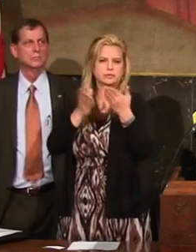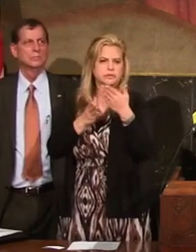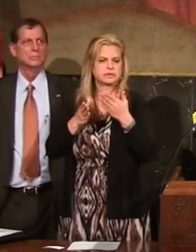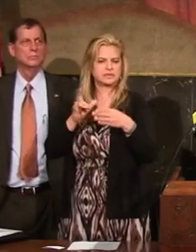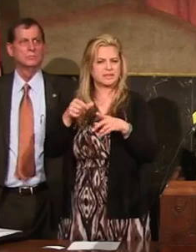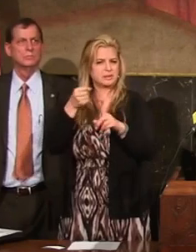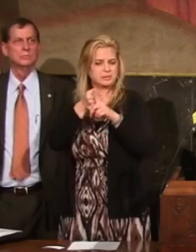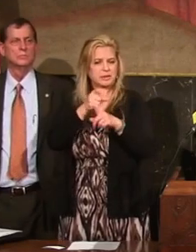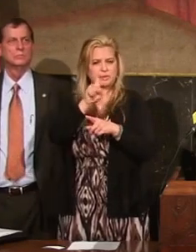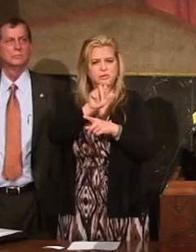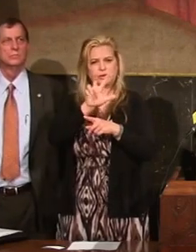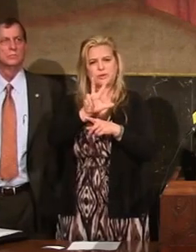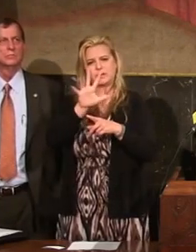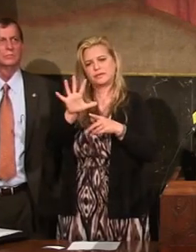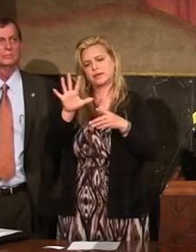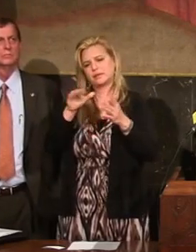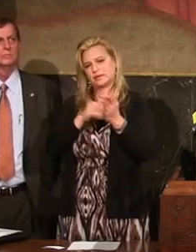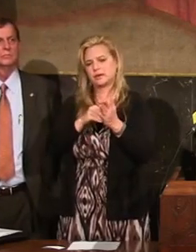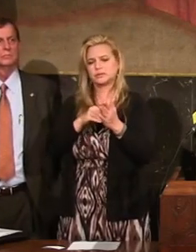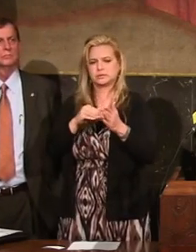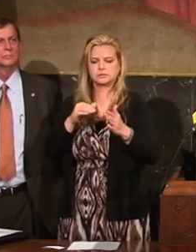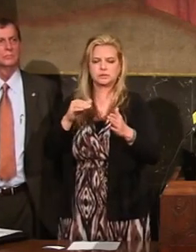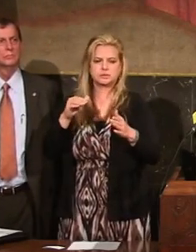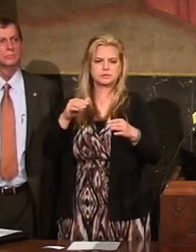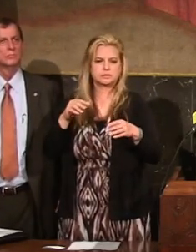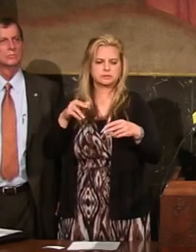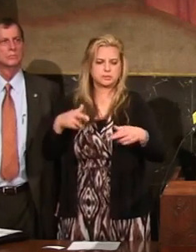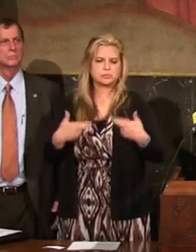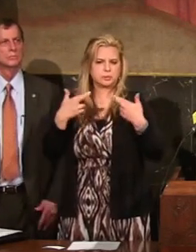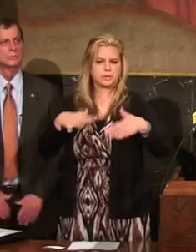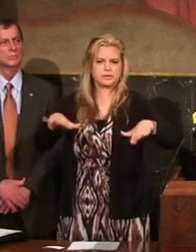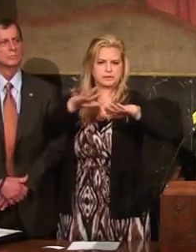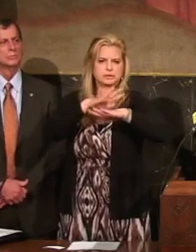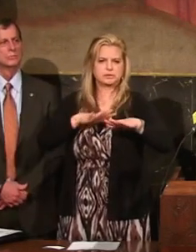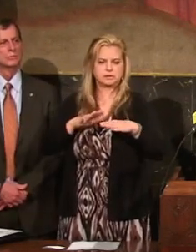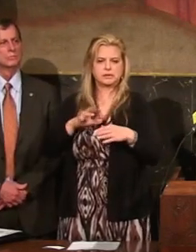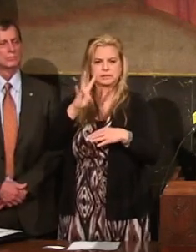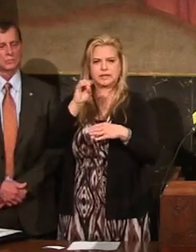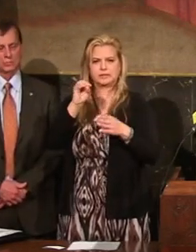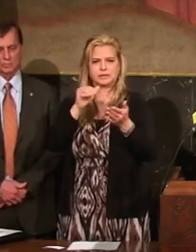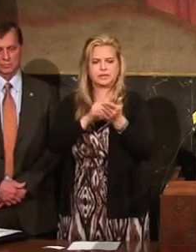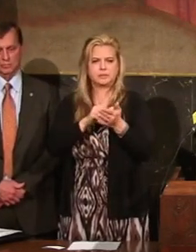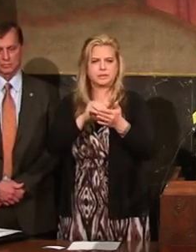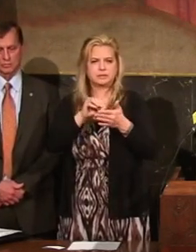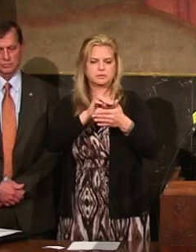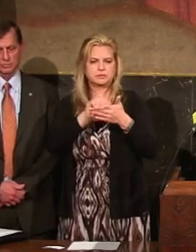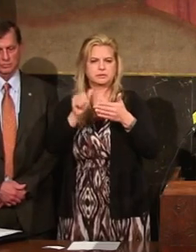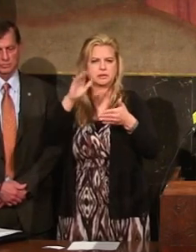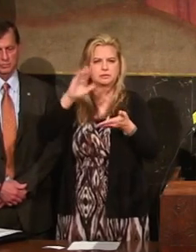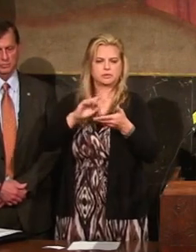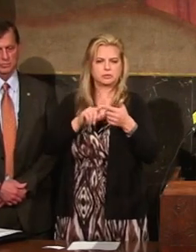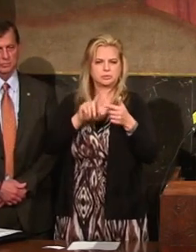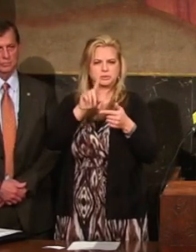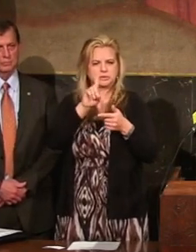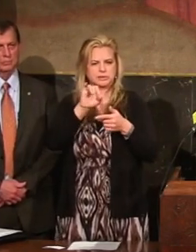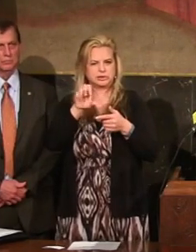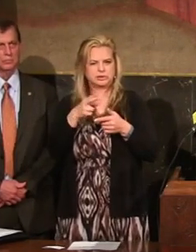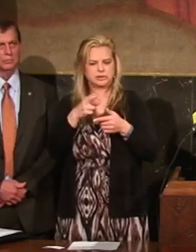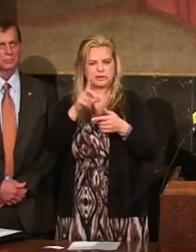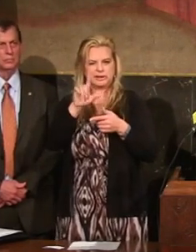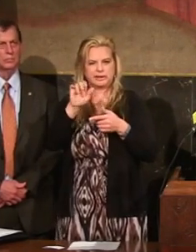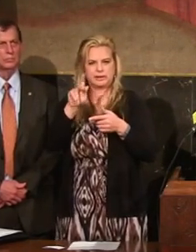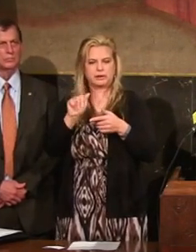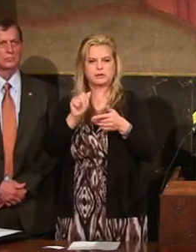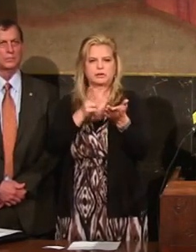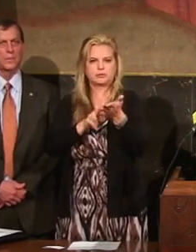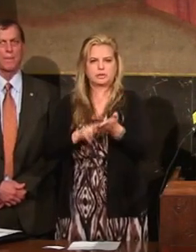than 135,000 residents through $70 million reduction to the DISH-LINCA contracts. And that would obviously